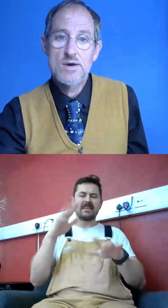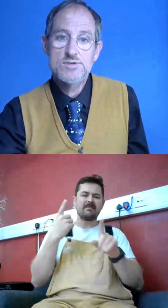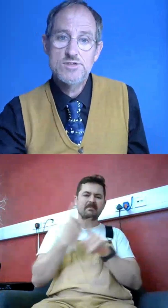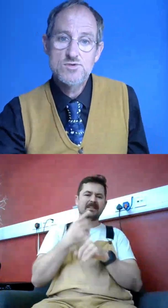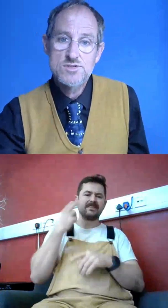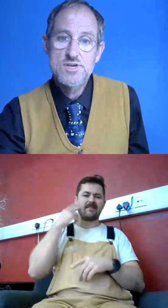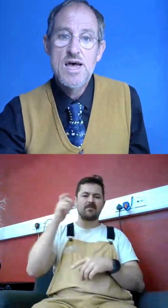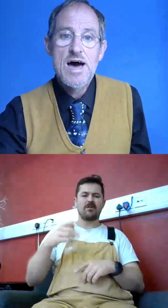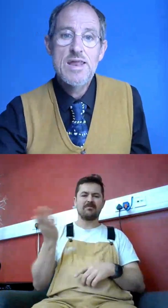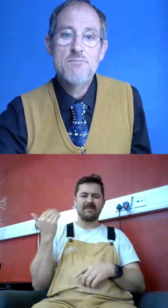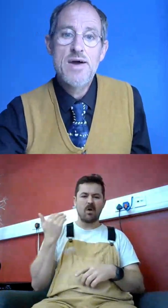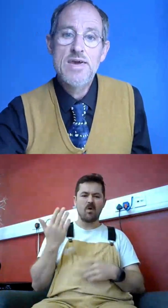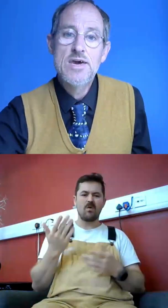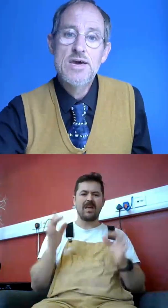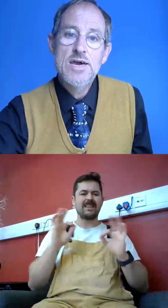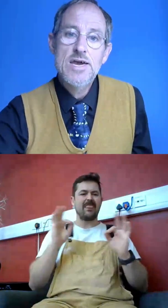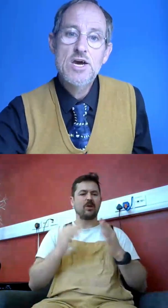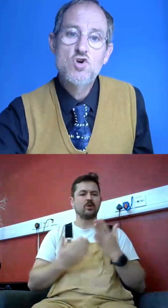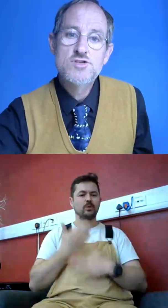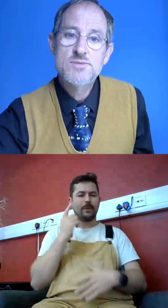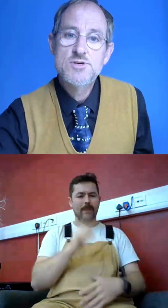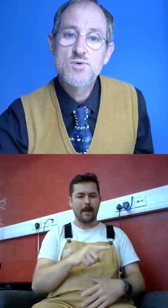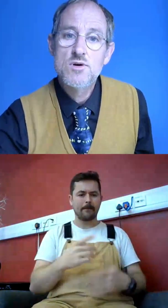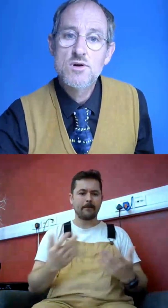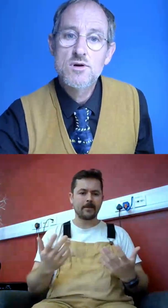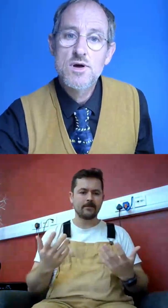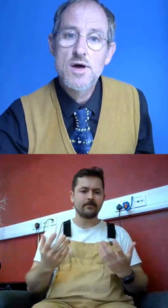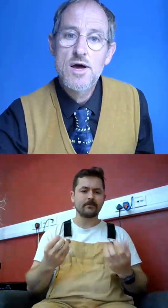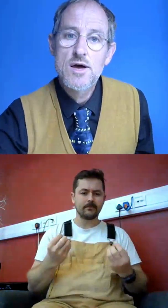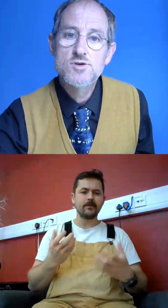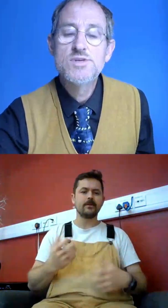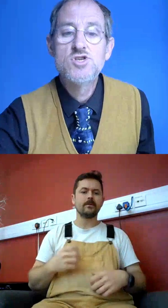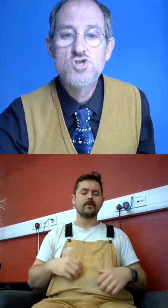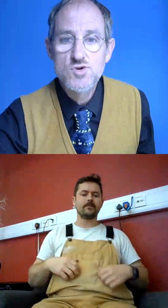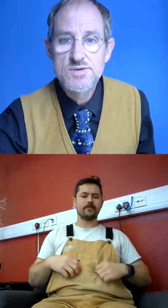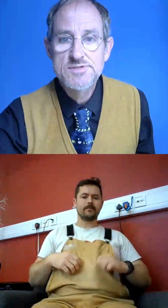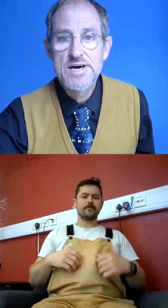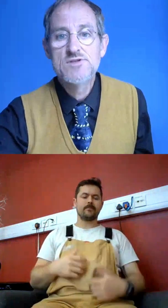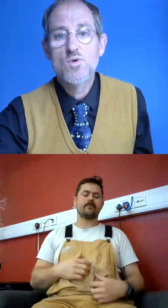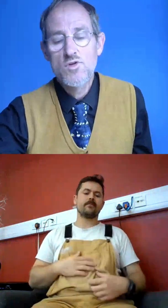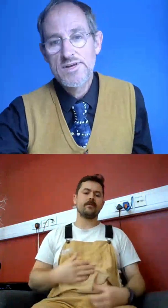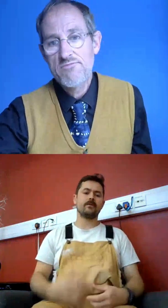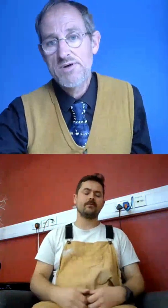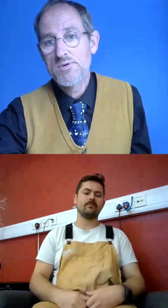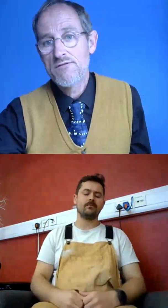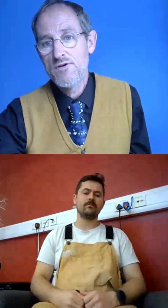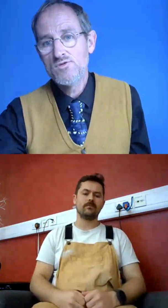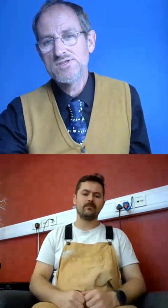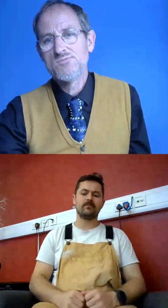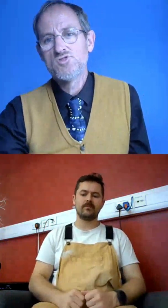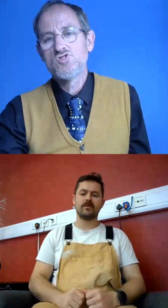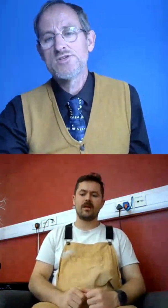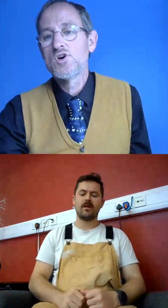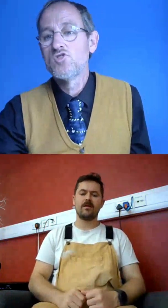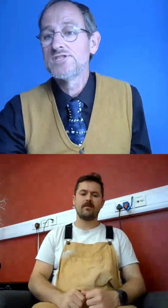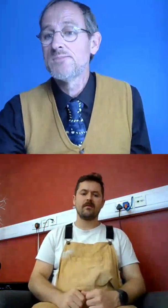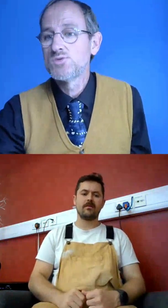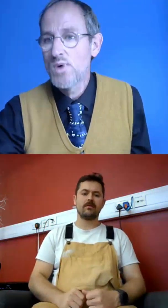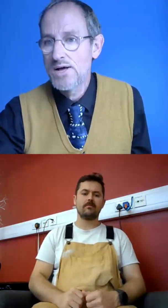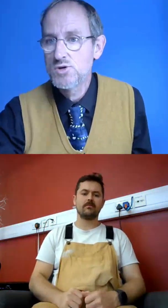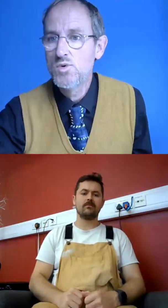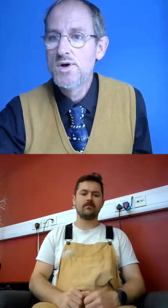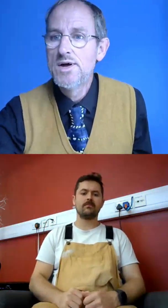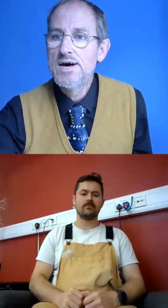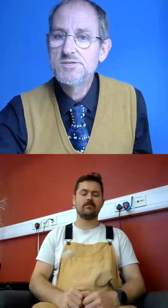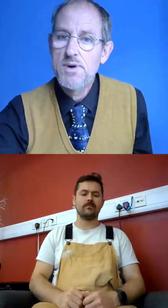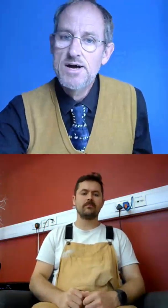never come across a deaf sign language users, and it may encourage them to introduce themselves to other deaf people in the future. So I'm just trying to encourage them